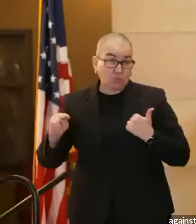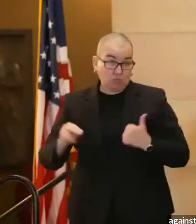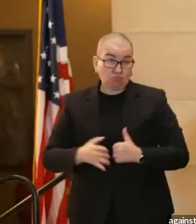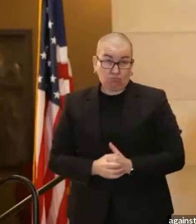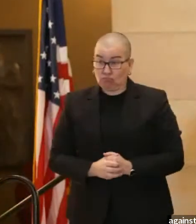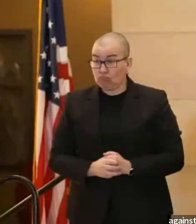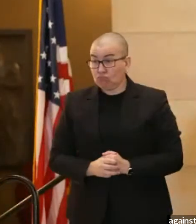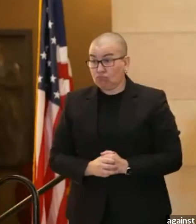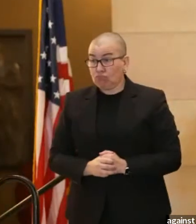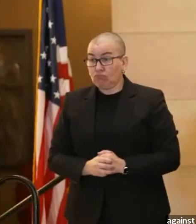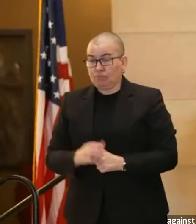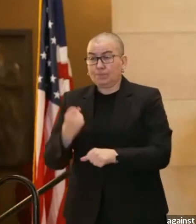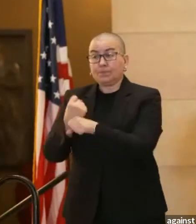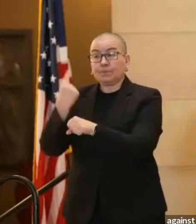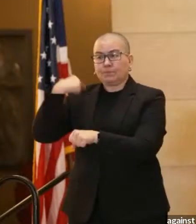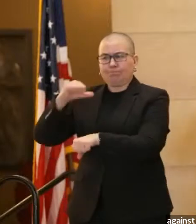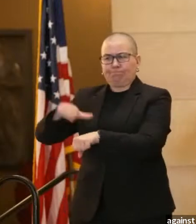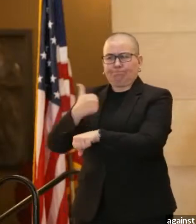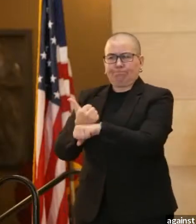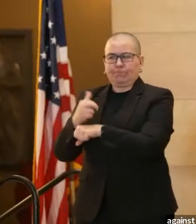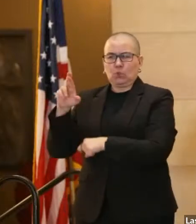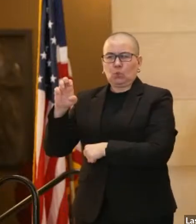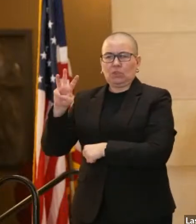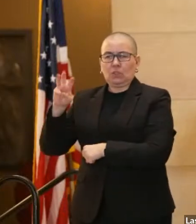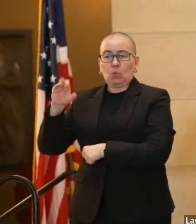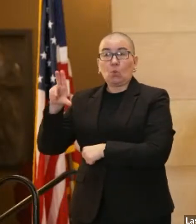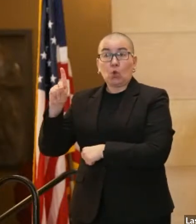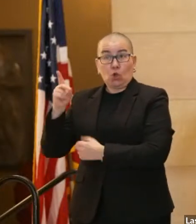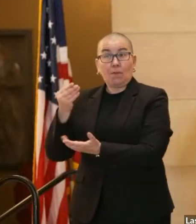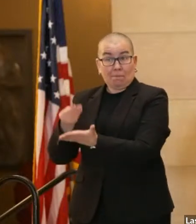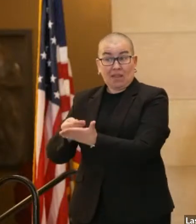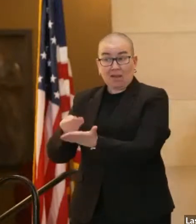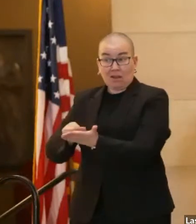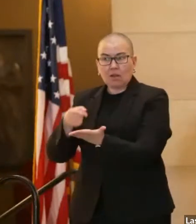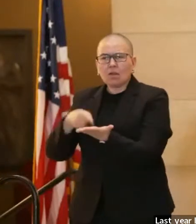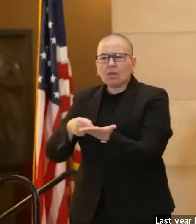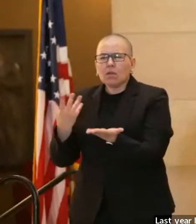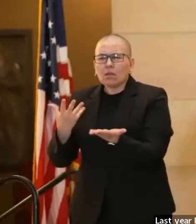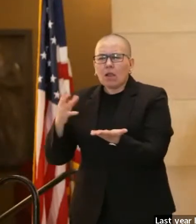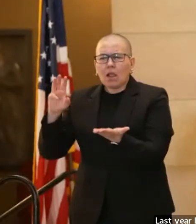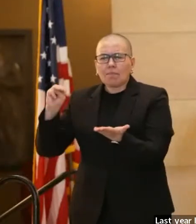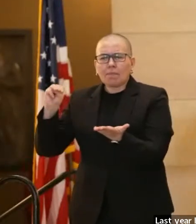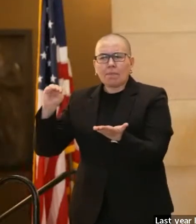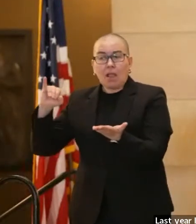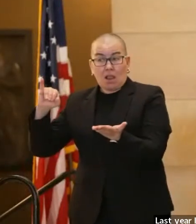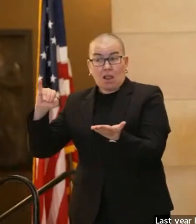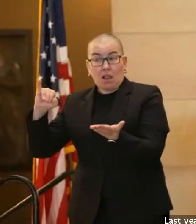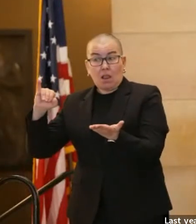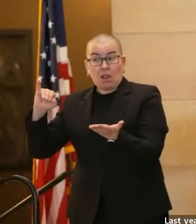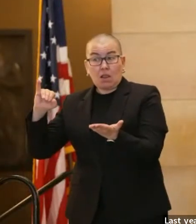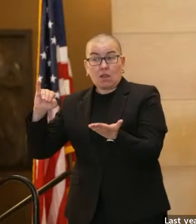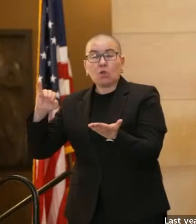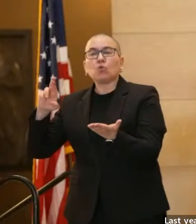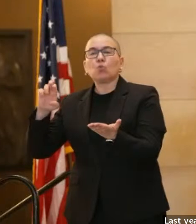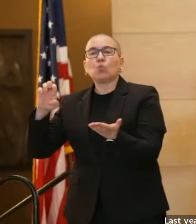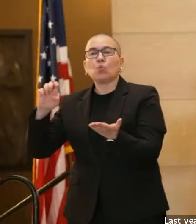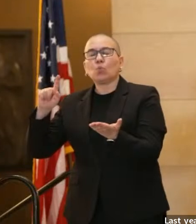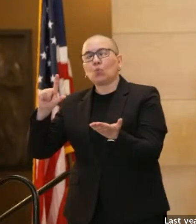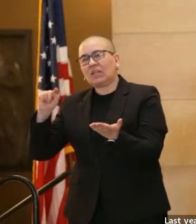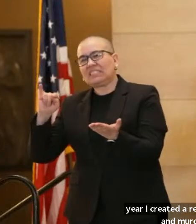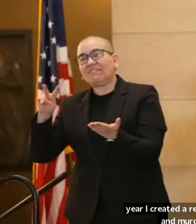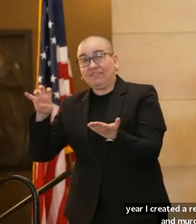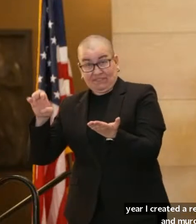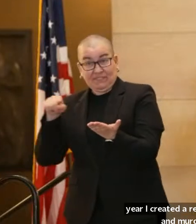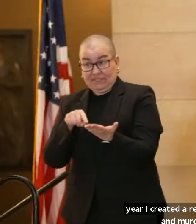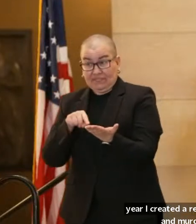created a reward fund that is located in our Missing and Murdered Indigenous Relatives office. And again, I want to thank